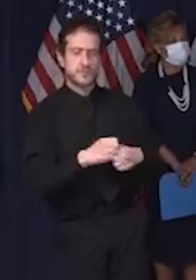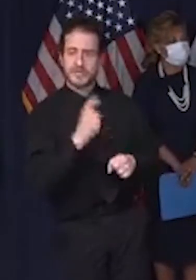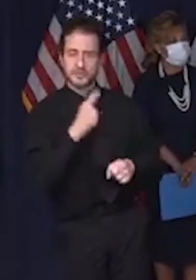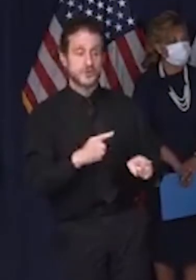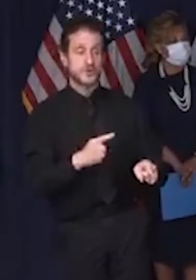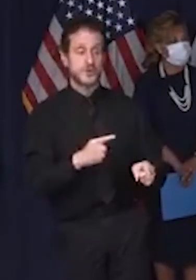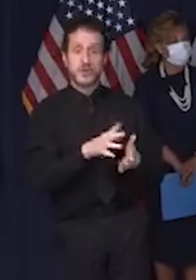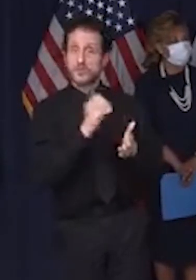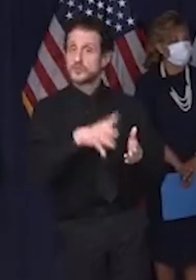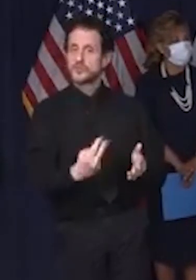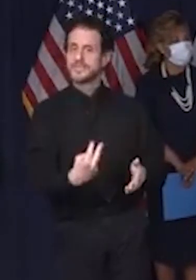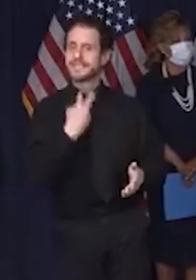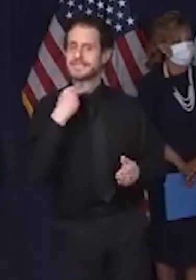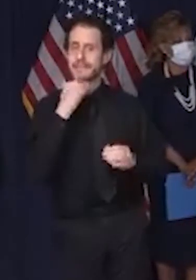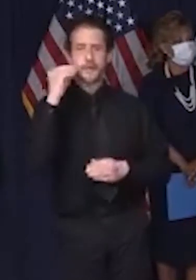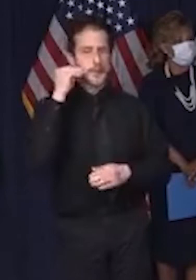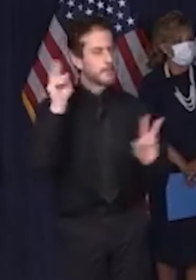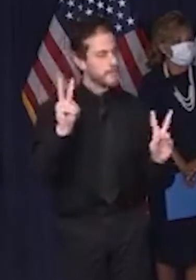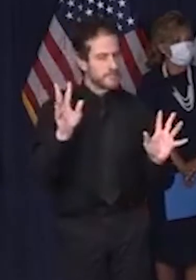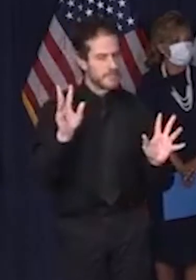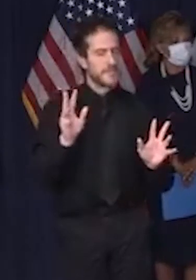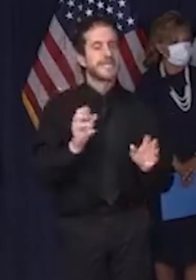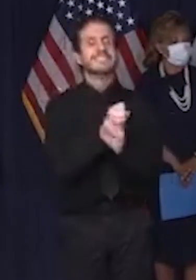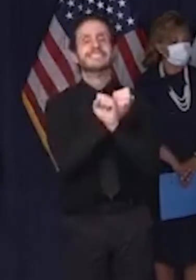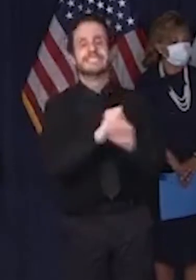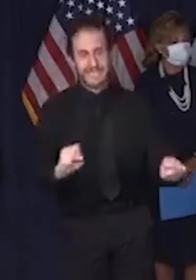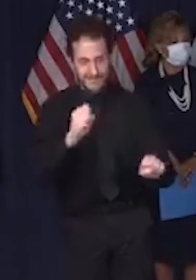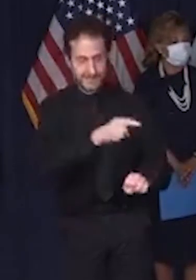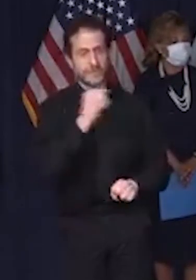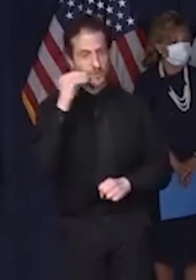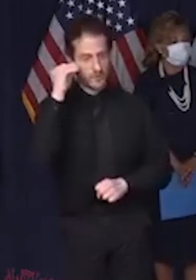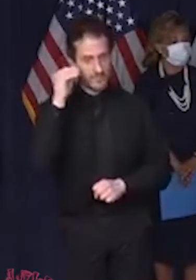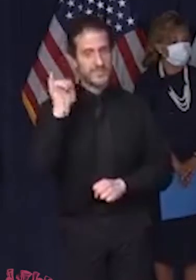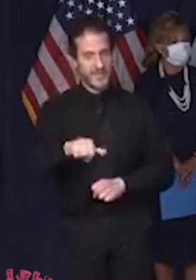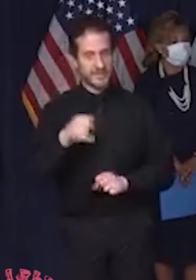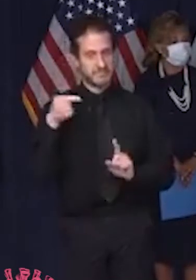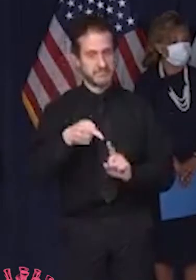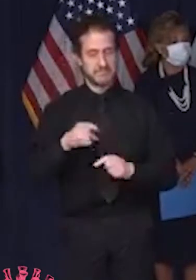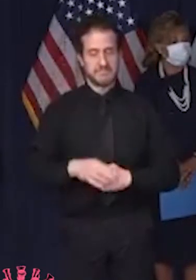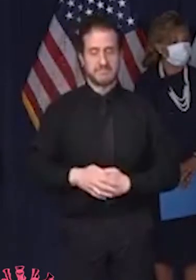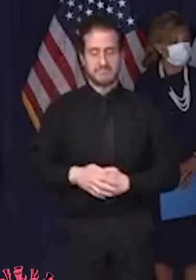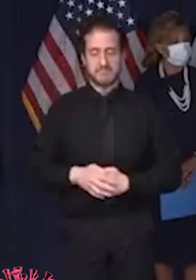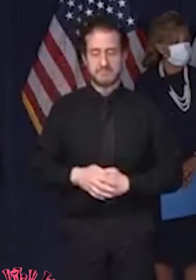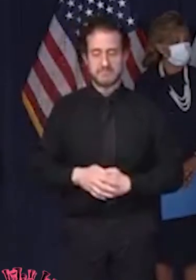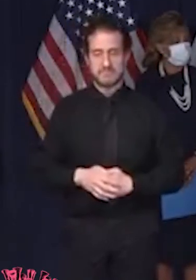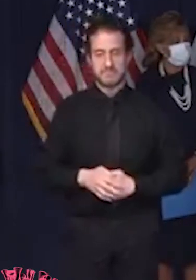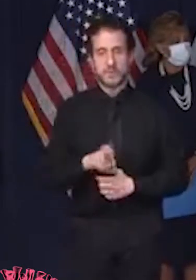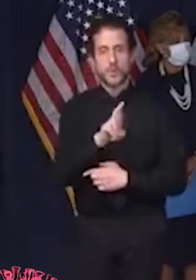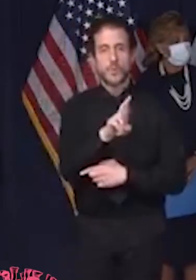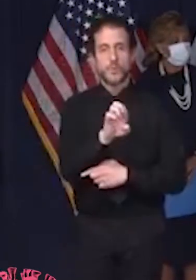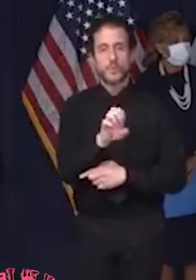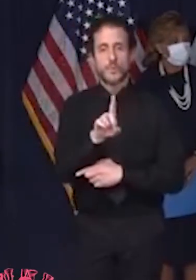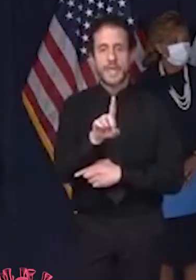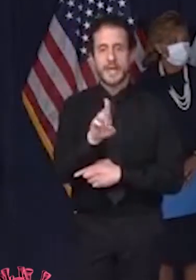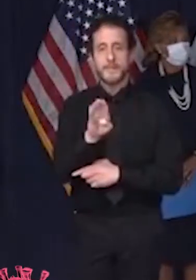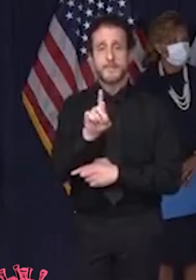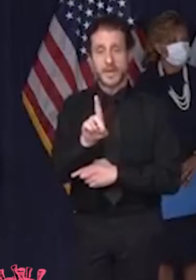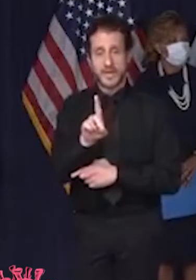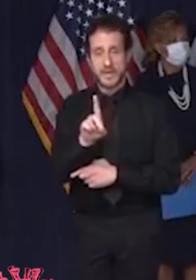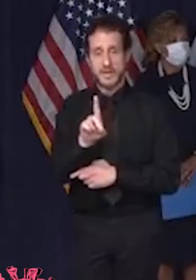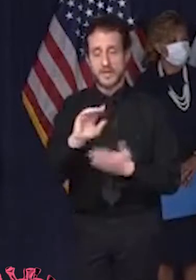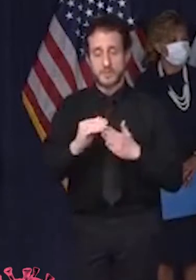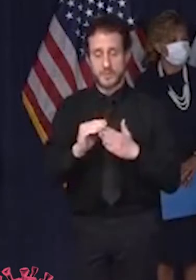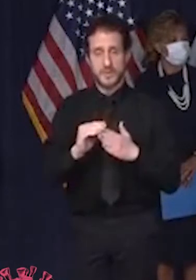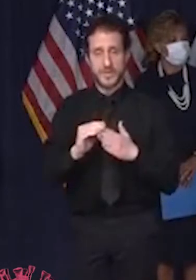home, but rather they're safe at home. South of Metro East Redbud Community Unit School